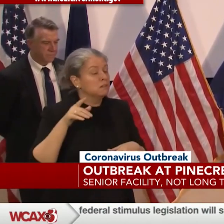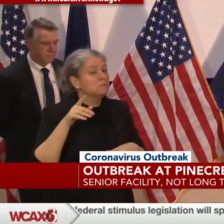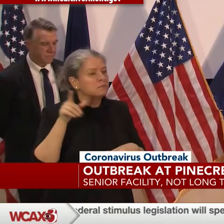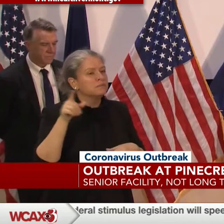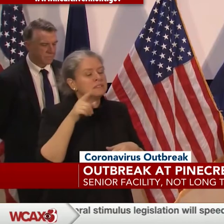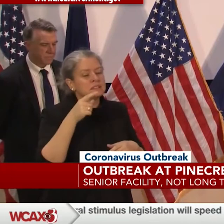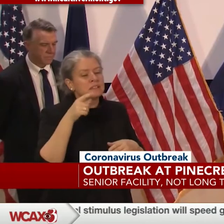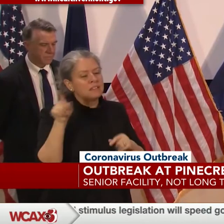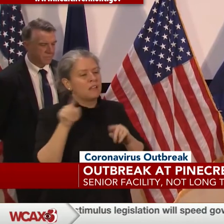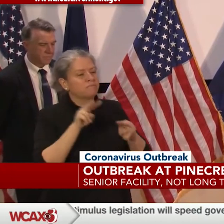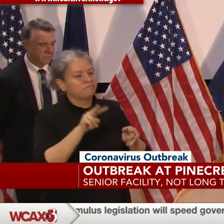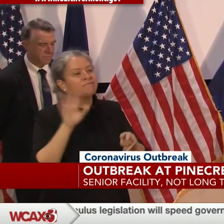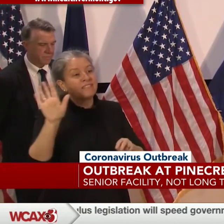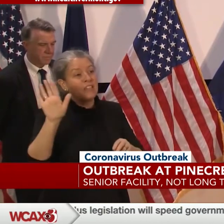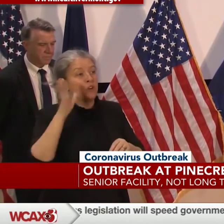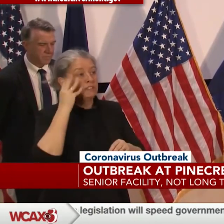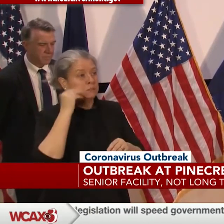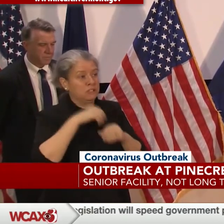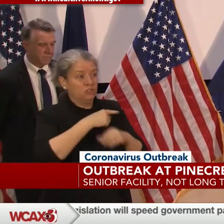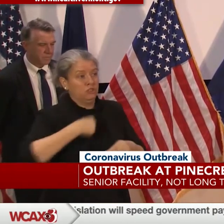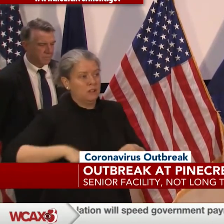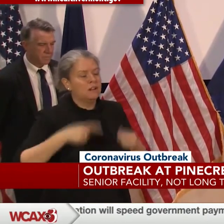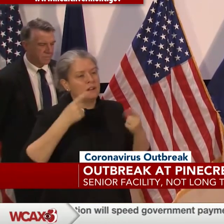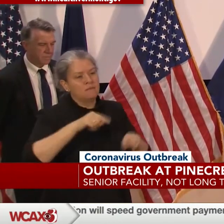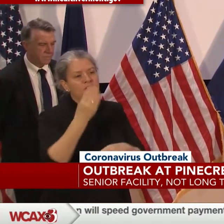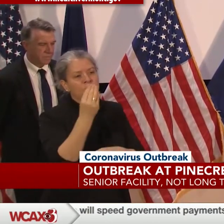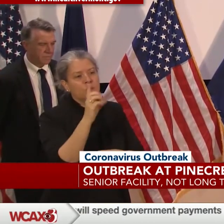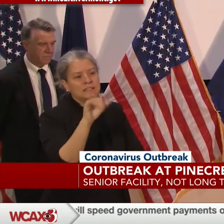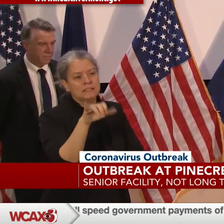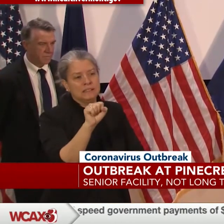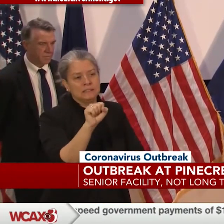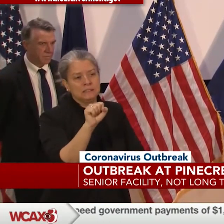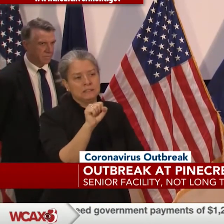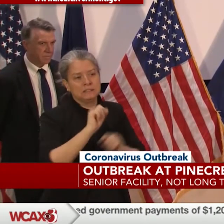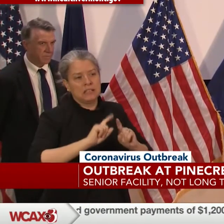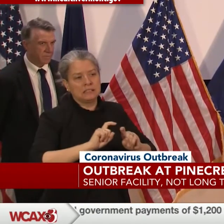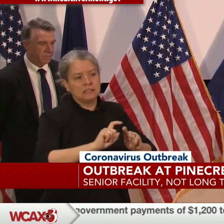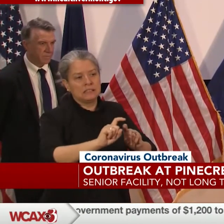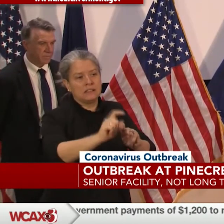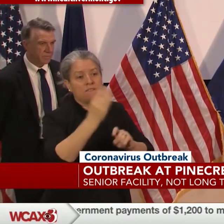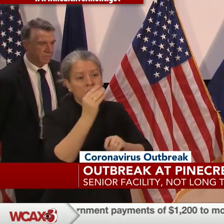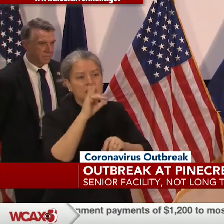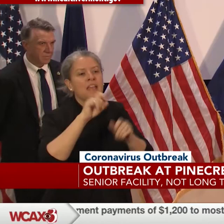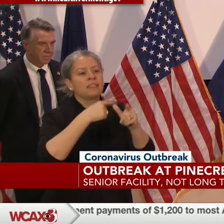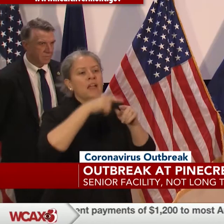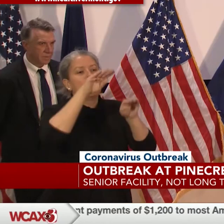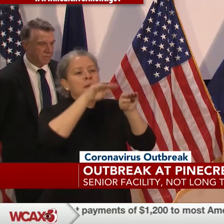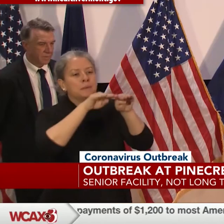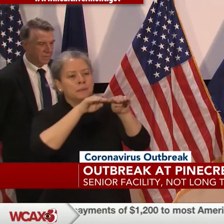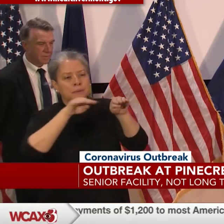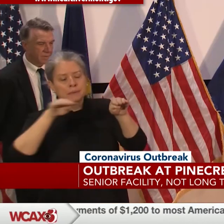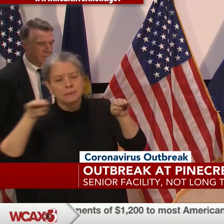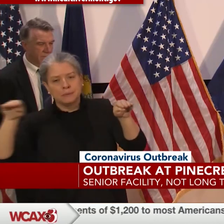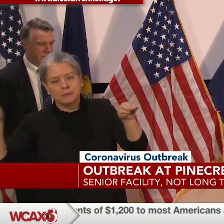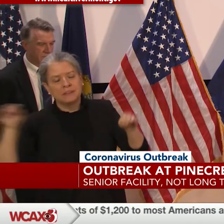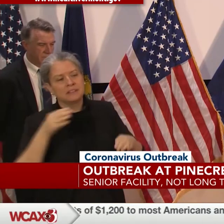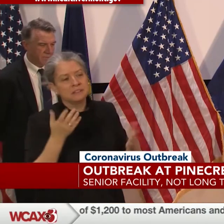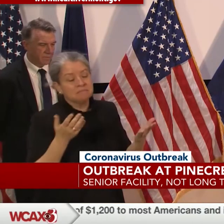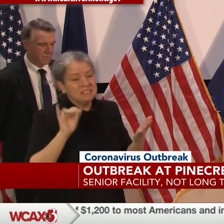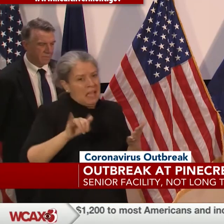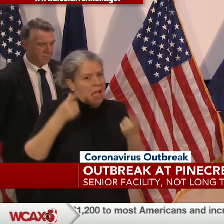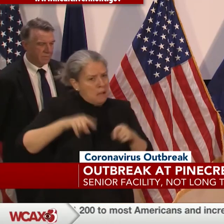a 14-day period that elapsed for that. So most people think it's in the several week